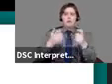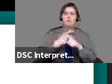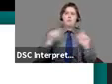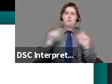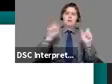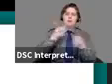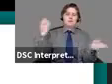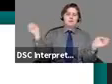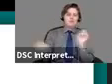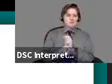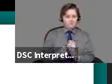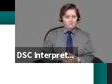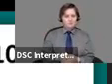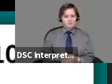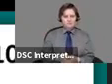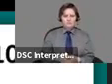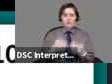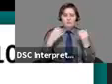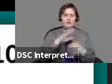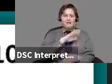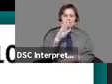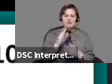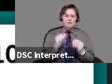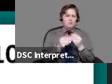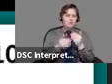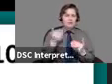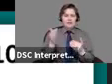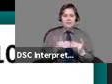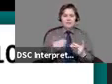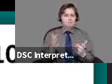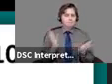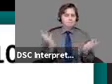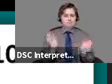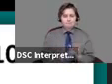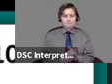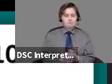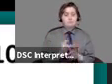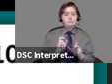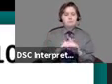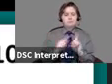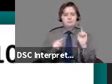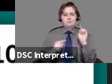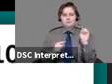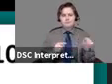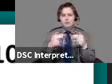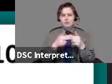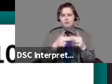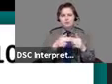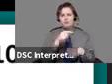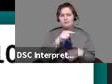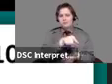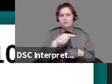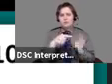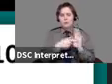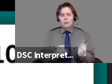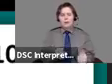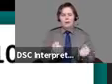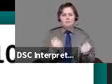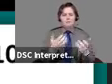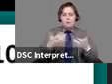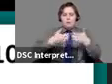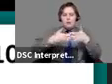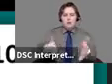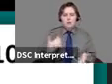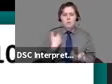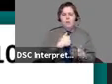And so right now it's never been easier. Never been easier. But this screen shows you how many, you know, what's been lost.